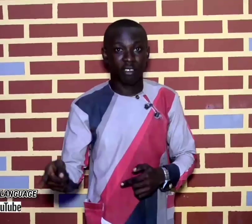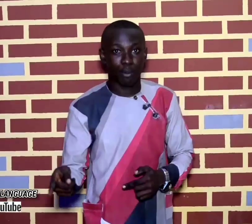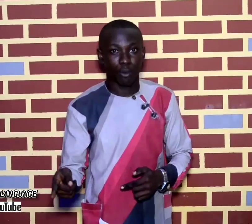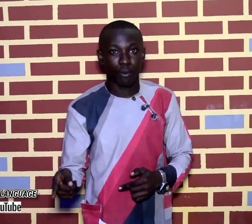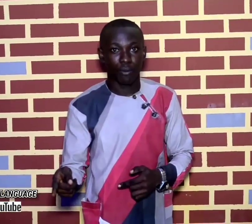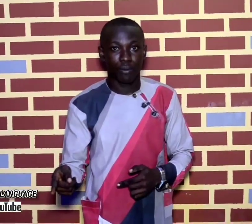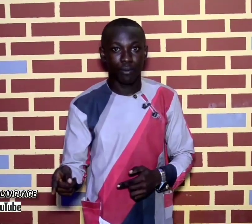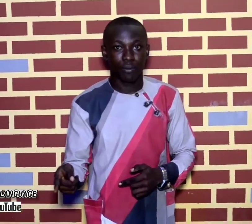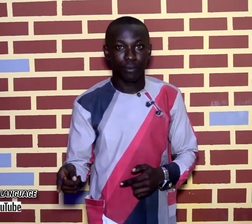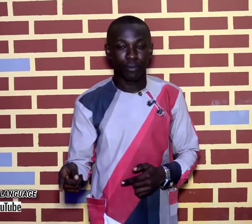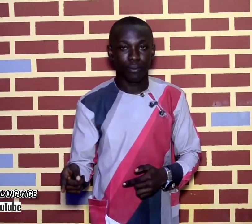principle.